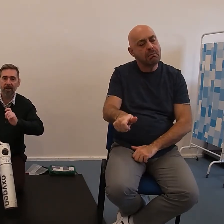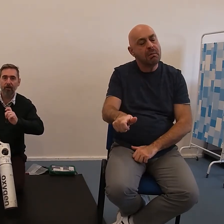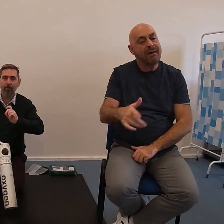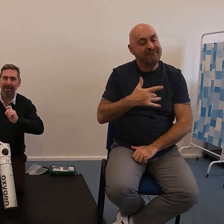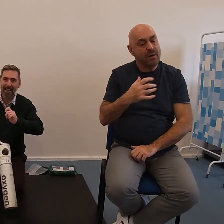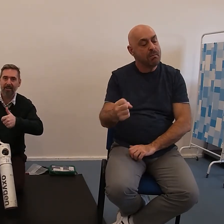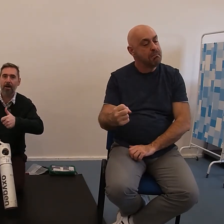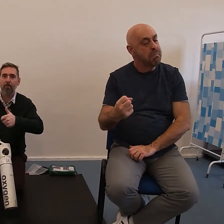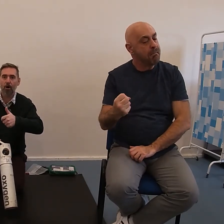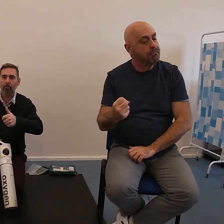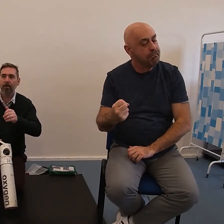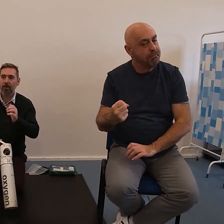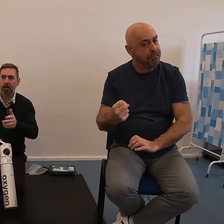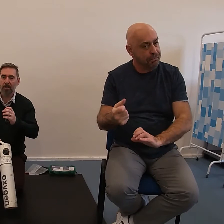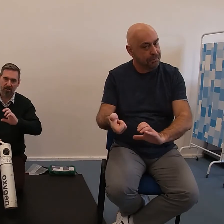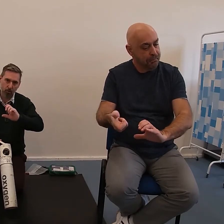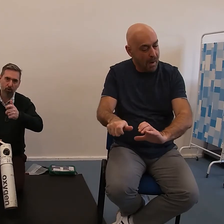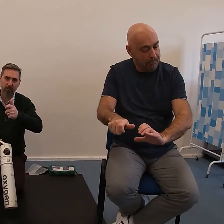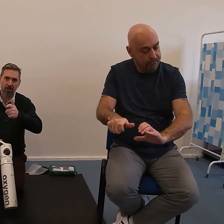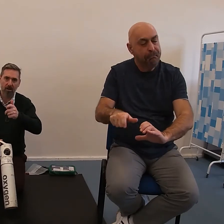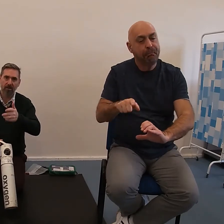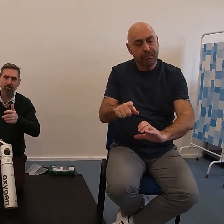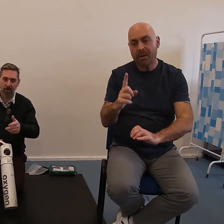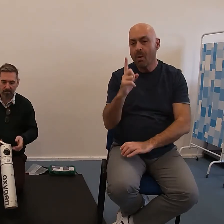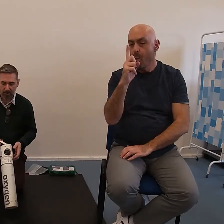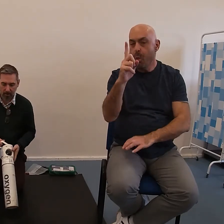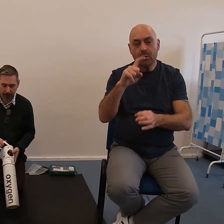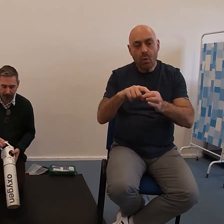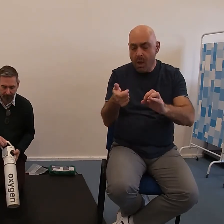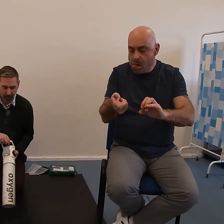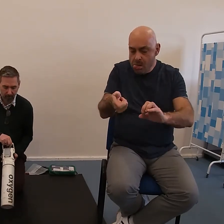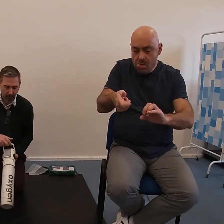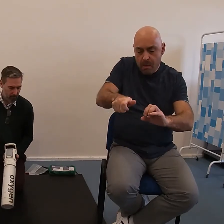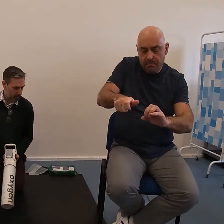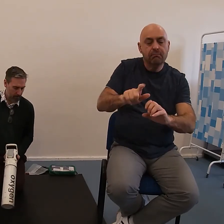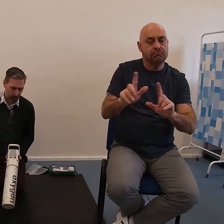as you hear that pop, it's a quarter turn, it's ready to go.